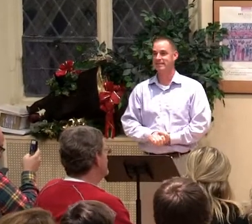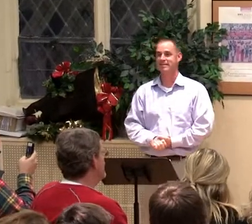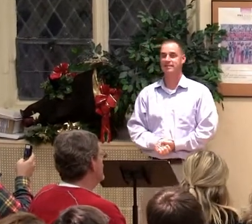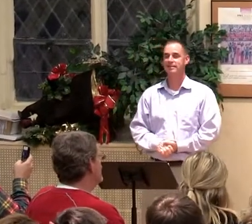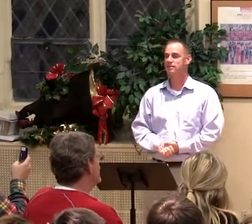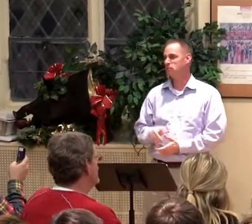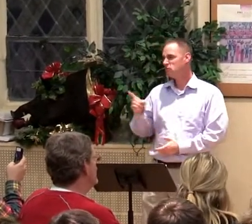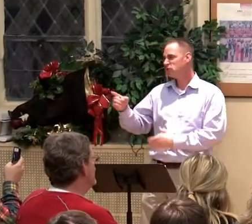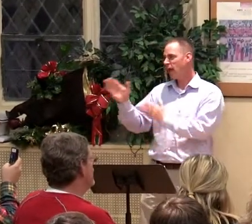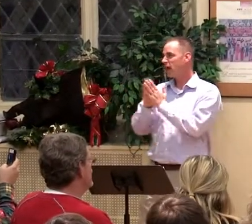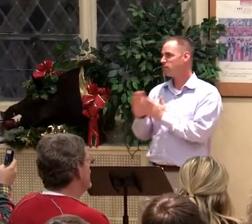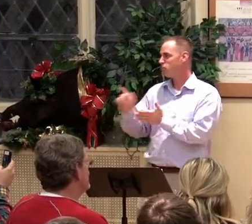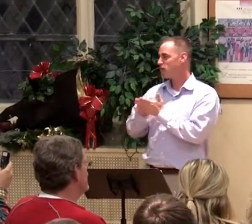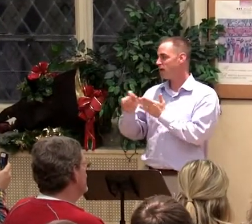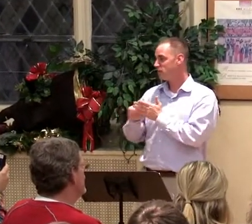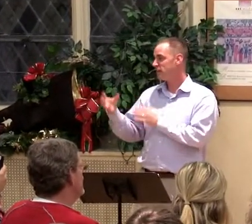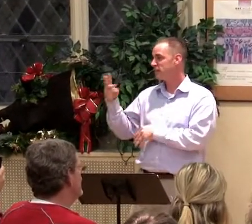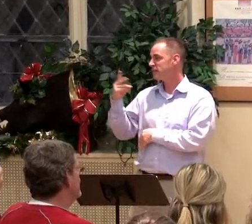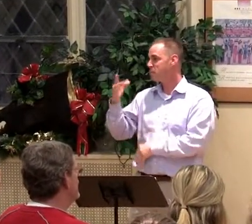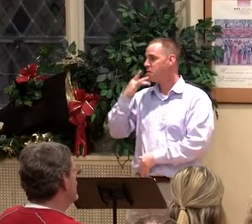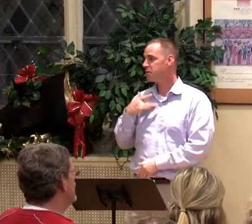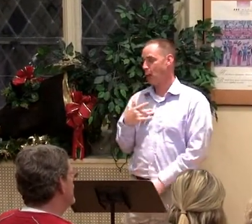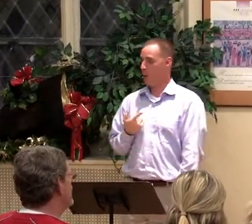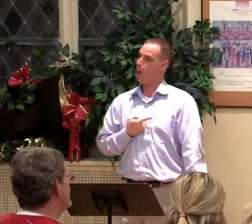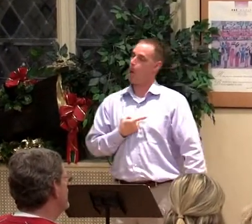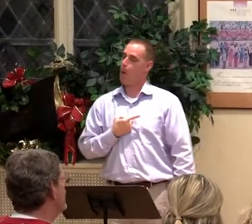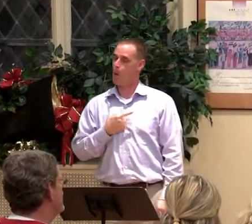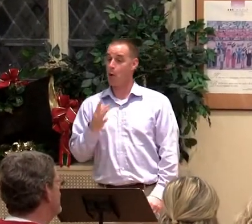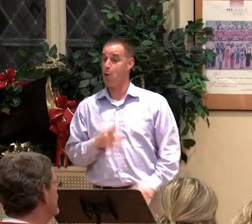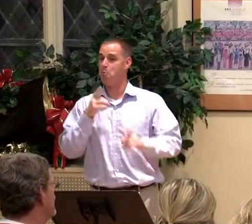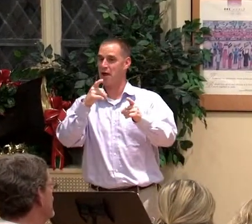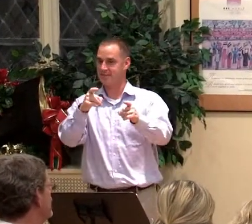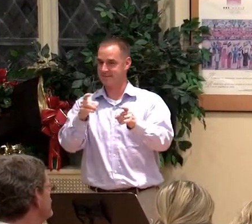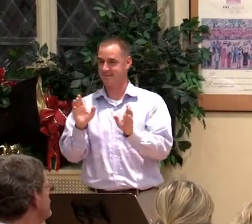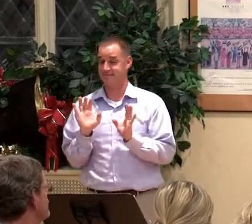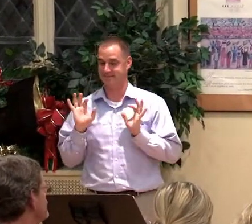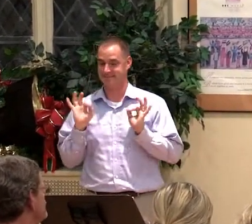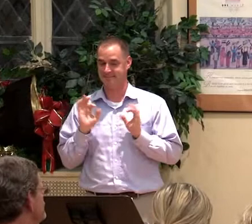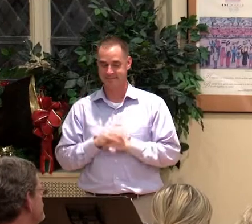She asked me to write a poem for her 16th birthday, and this was her present.